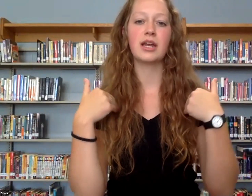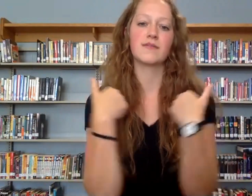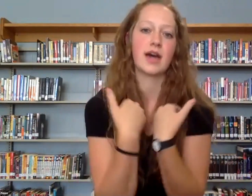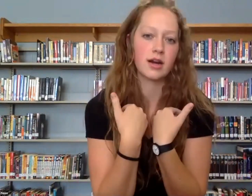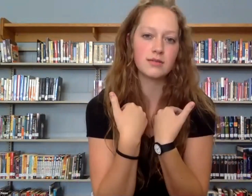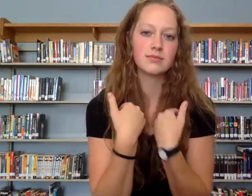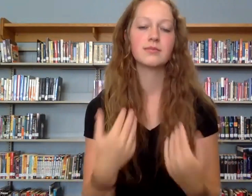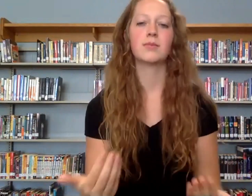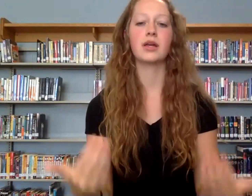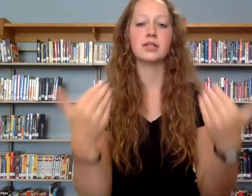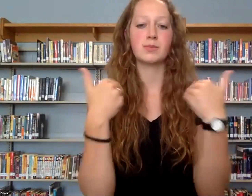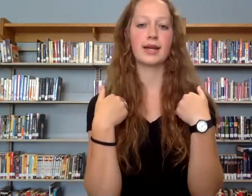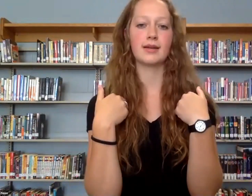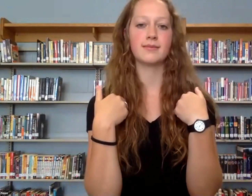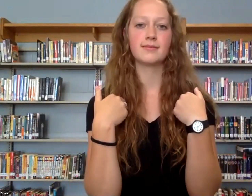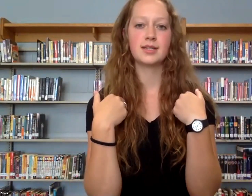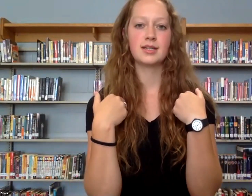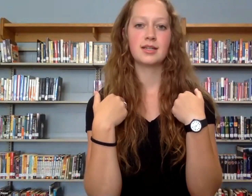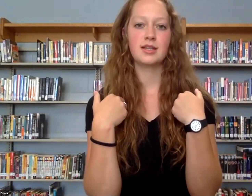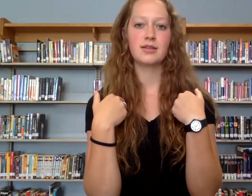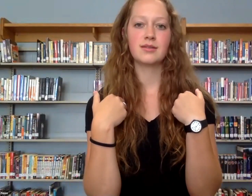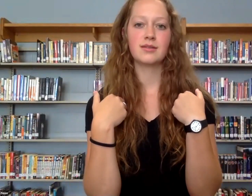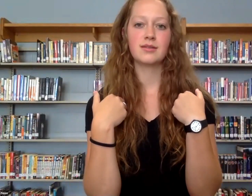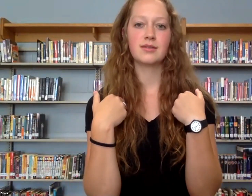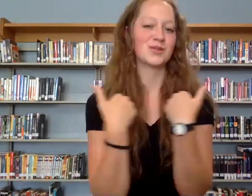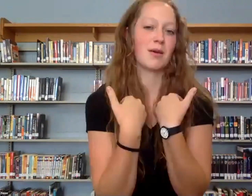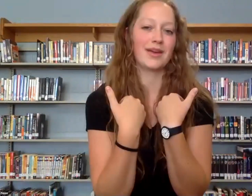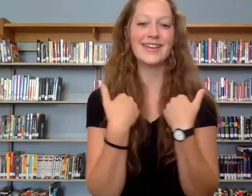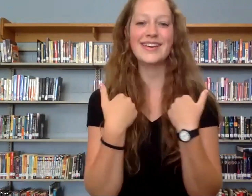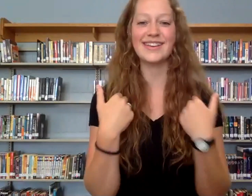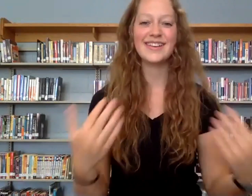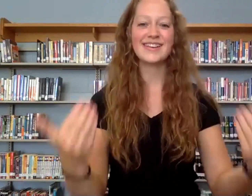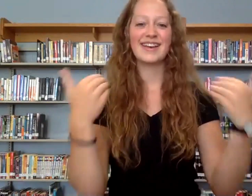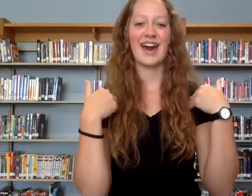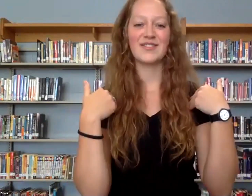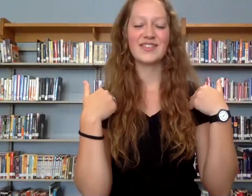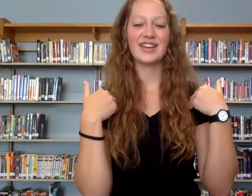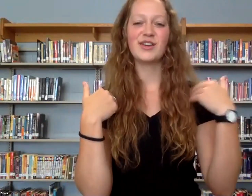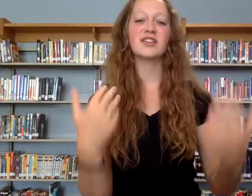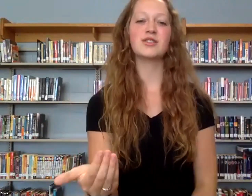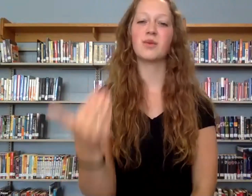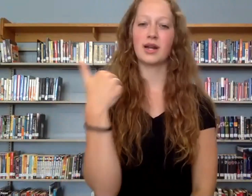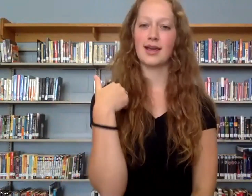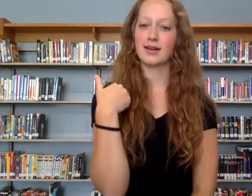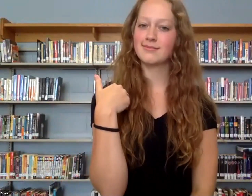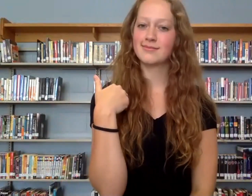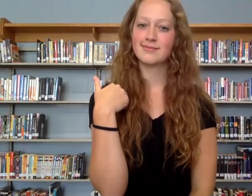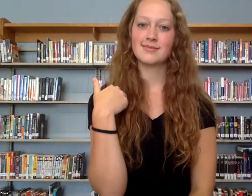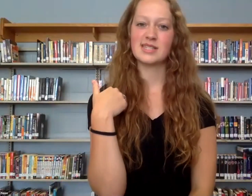beginning of tired, but you just bring it in. Don't slump it. Have. You could also do it one-handed. Same